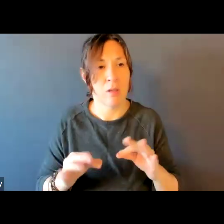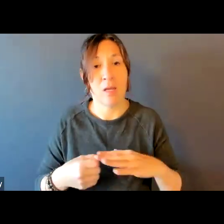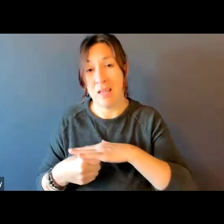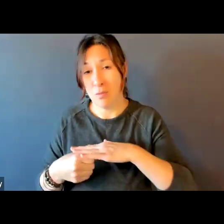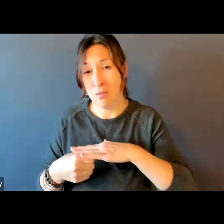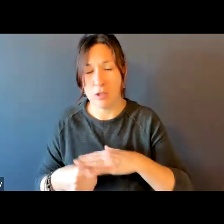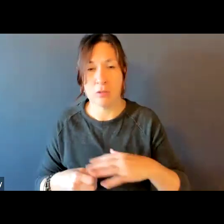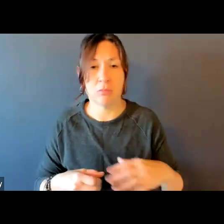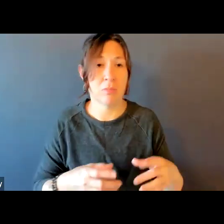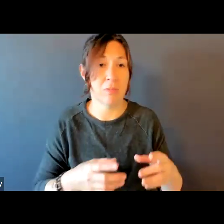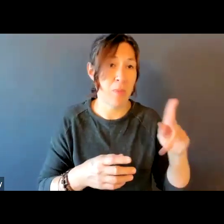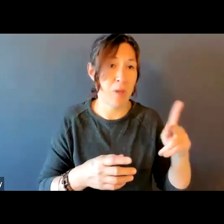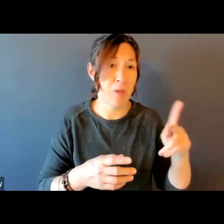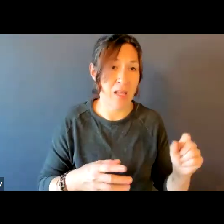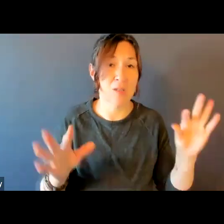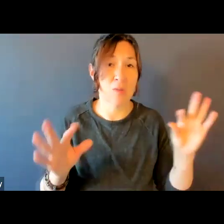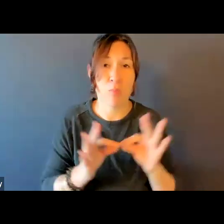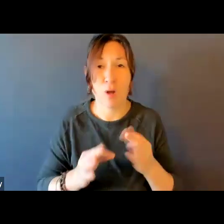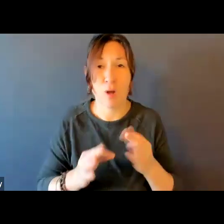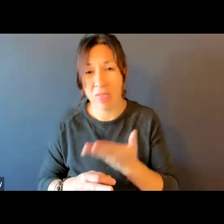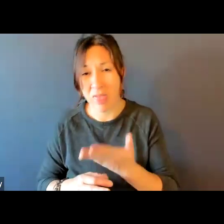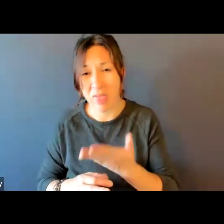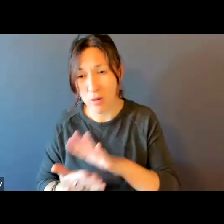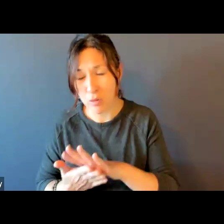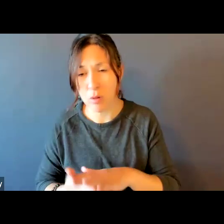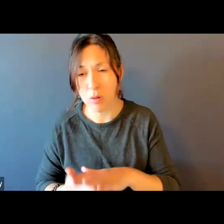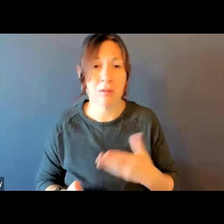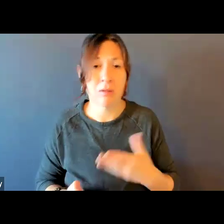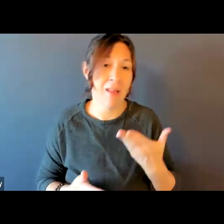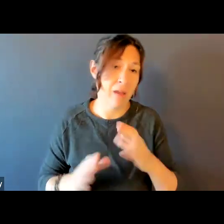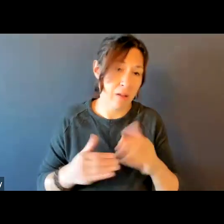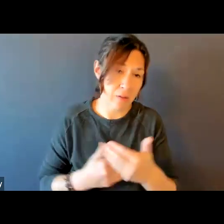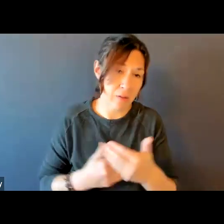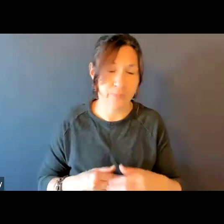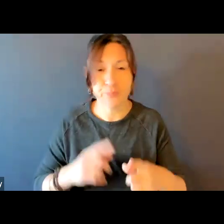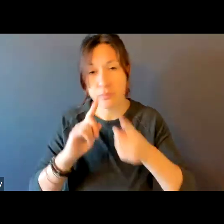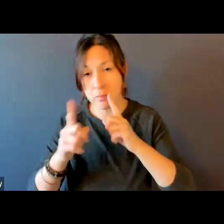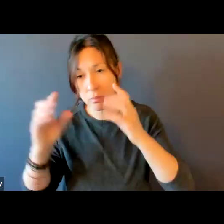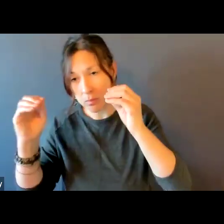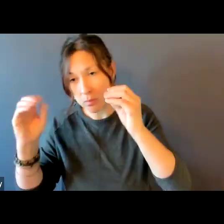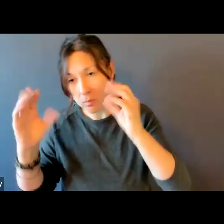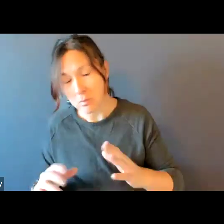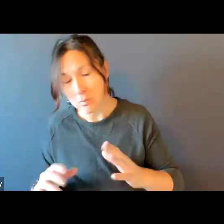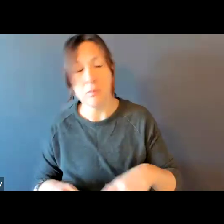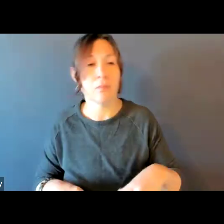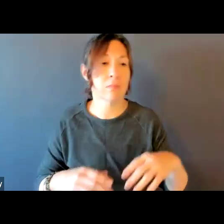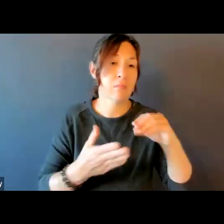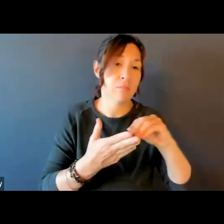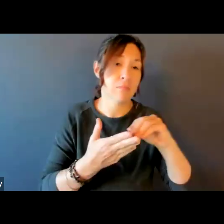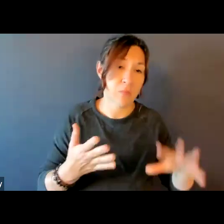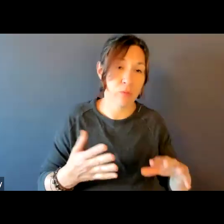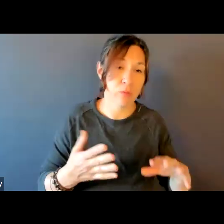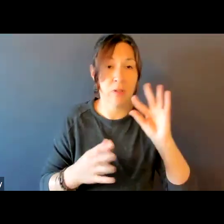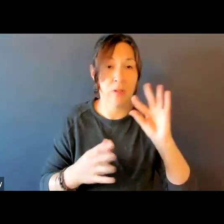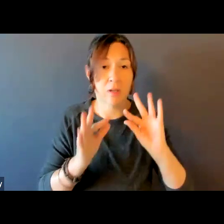school, in the classrooms, and speaking to the faculty, students, and families of the school to help figure out what